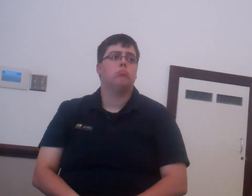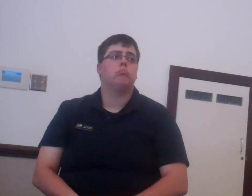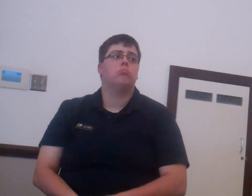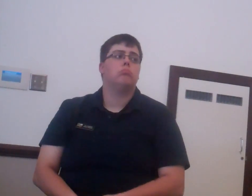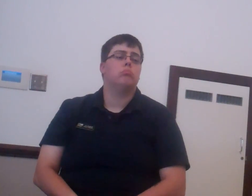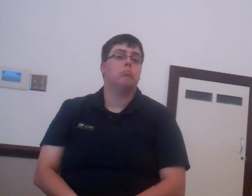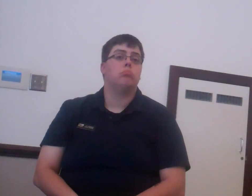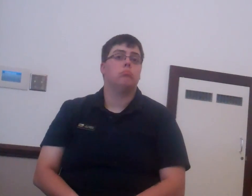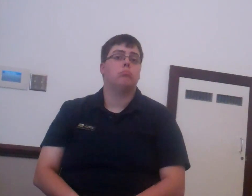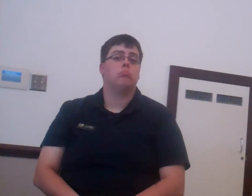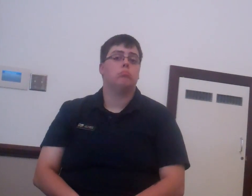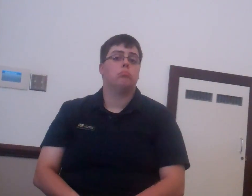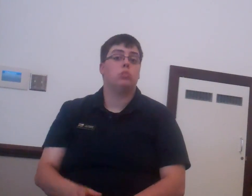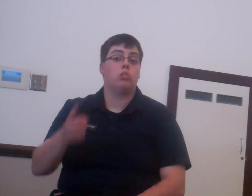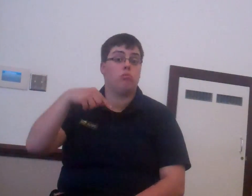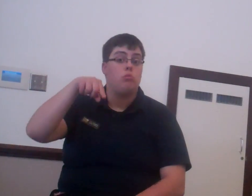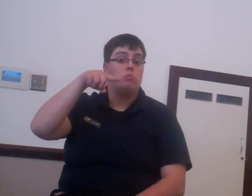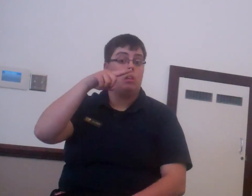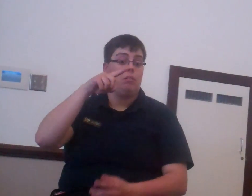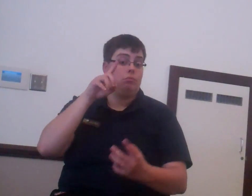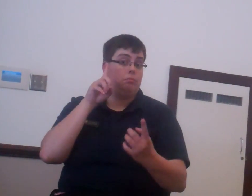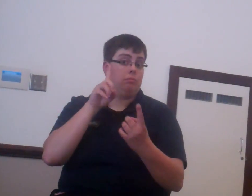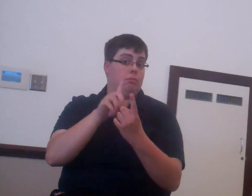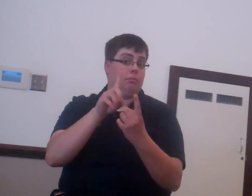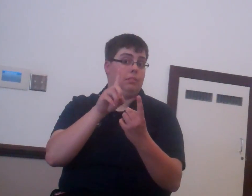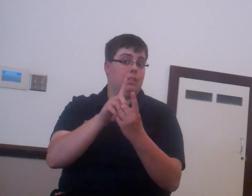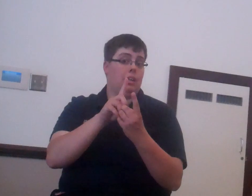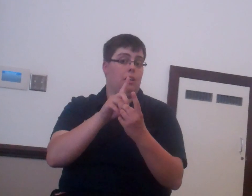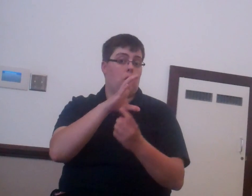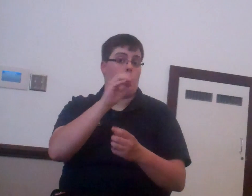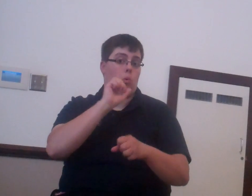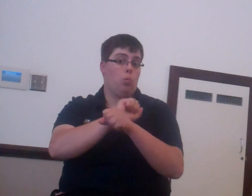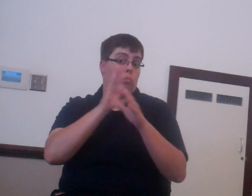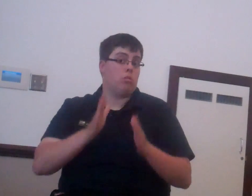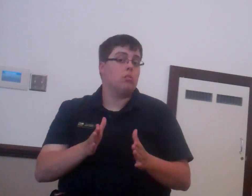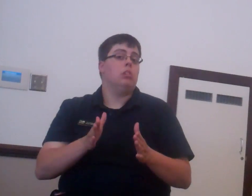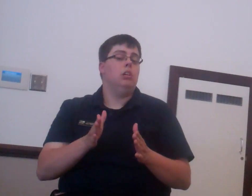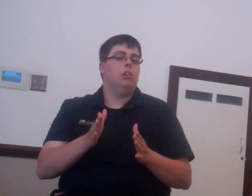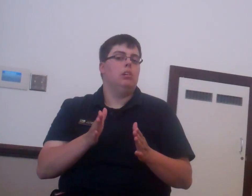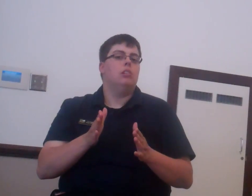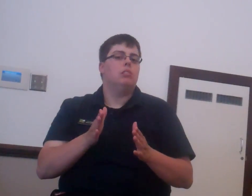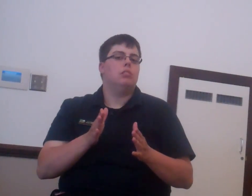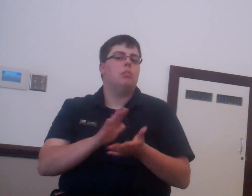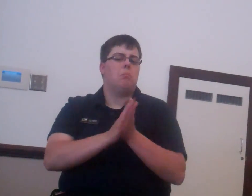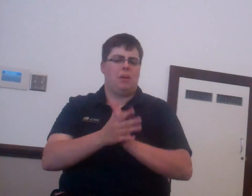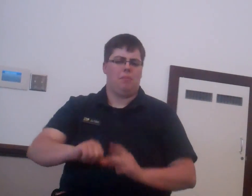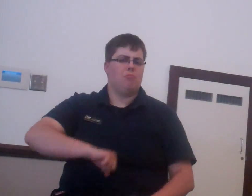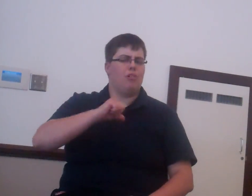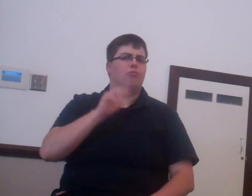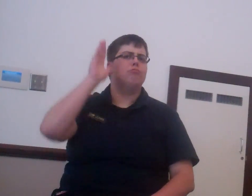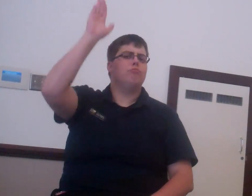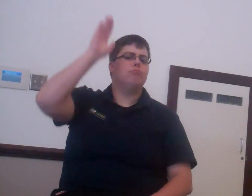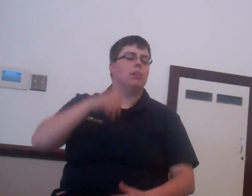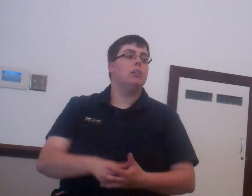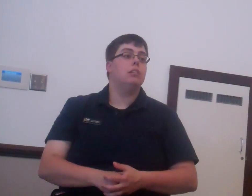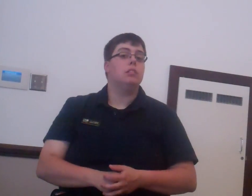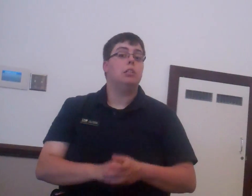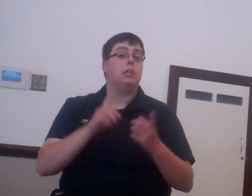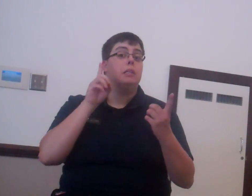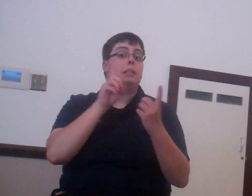Have any of you ever dated a coworker? Be proud. Let's see them. Dated a coworker. Dated a boss.